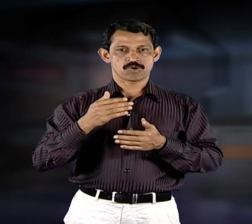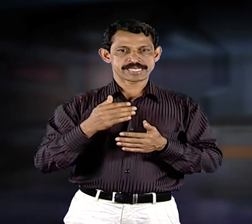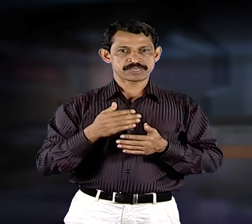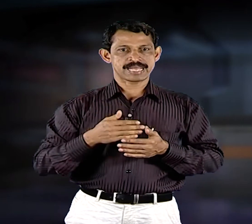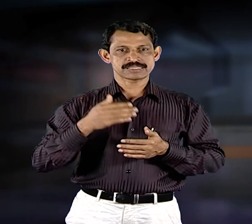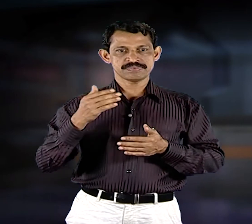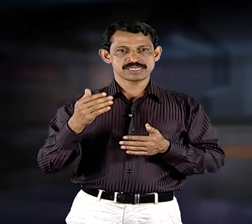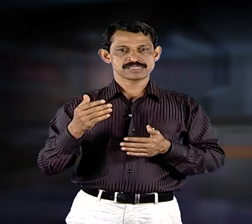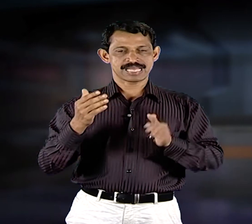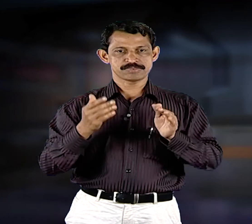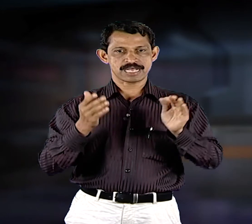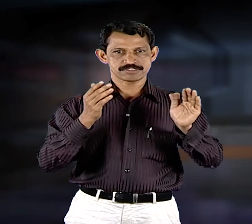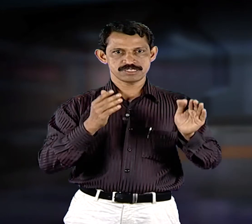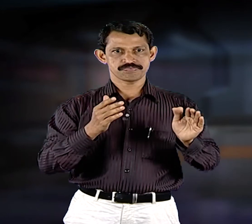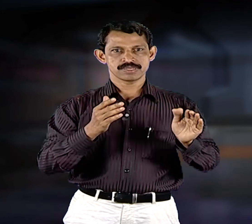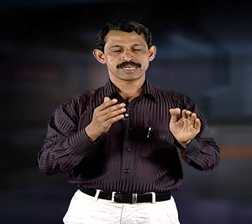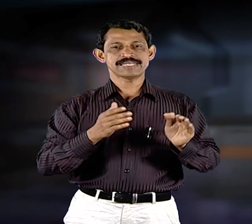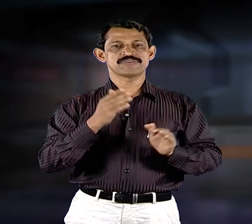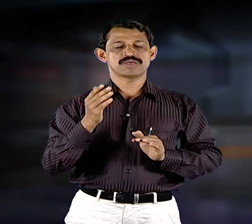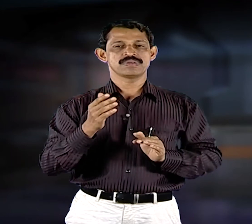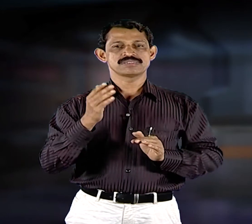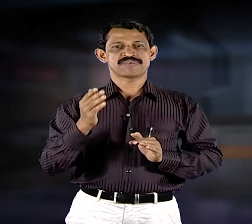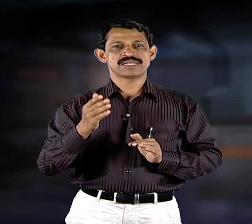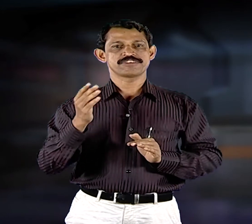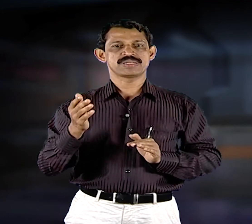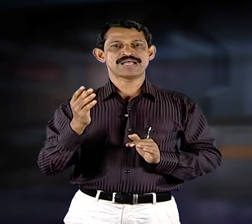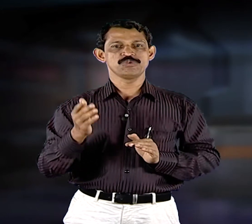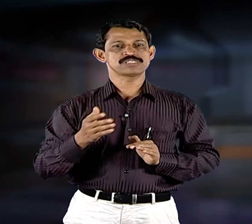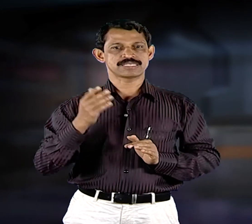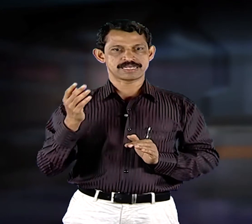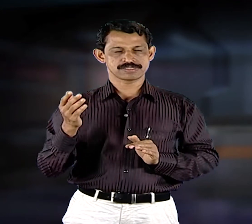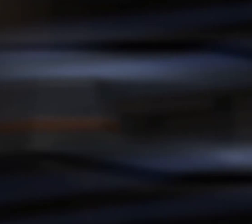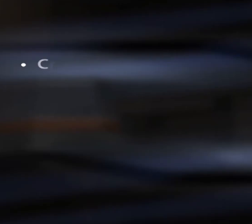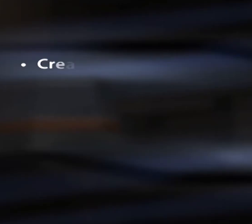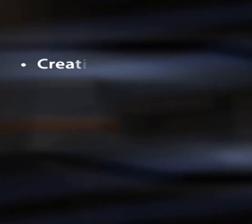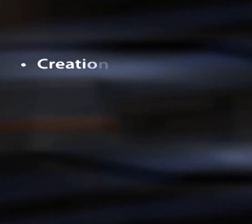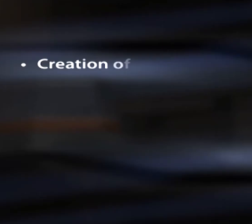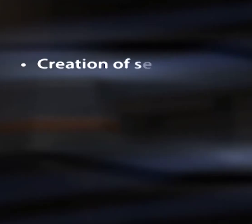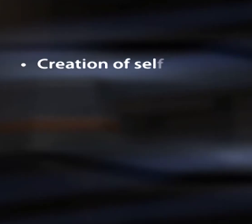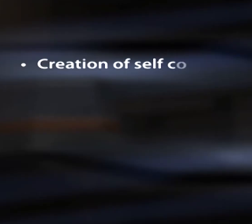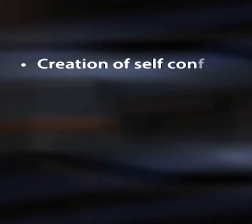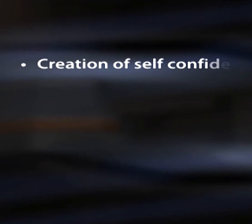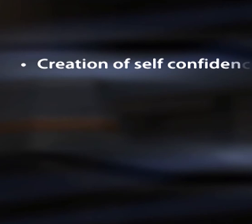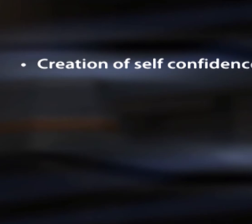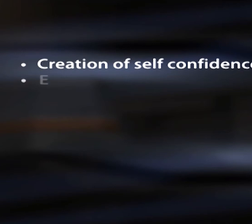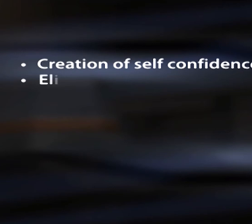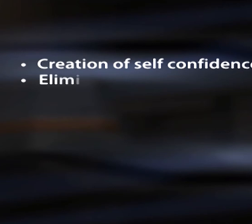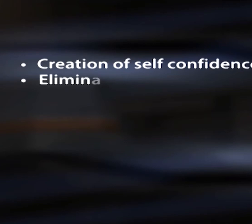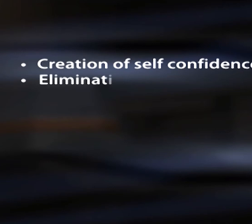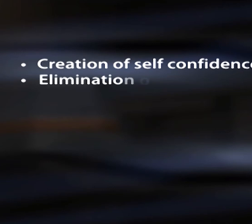Co-curricular activities help to achieve and develop several human values such as creation of self-confidence, elimination